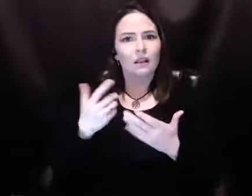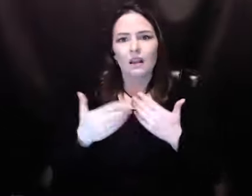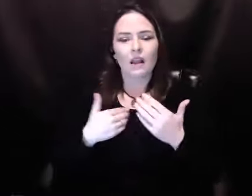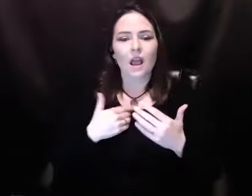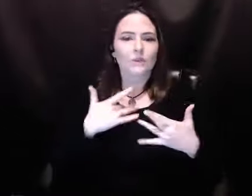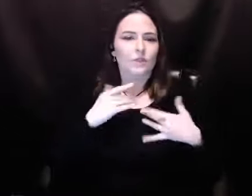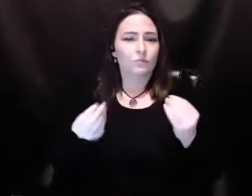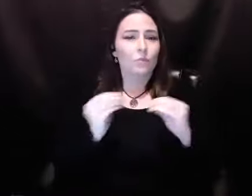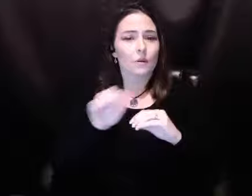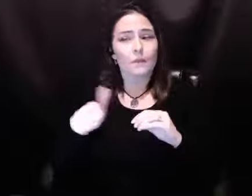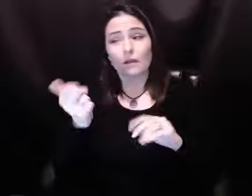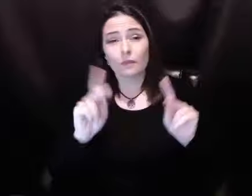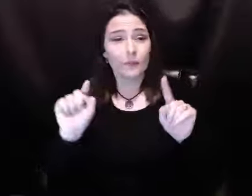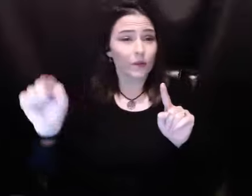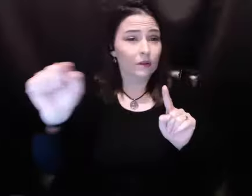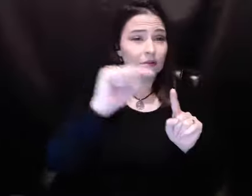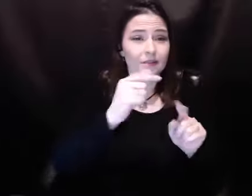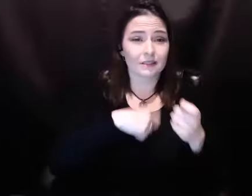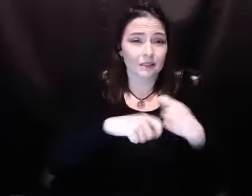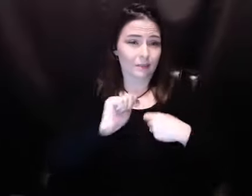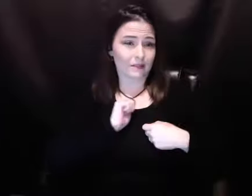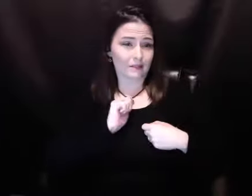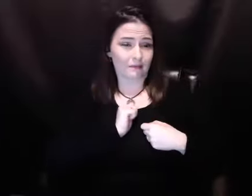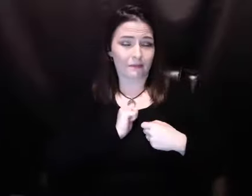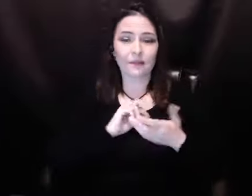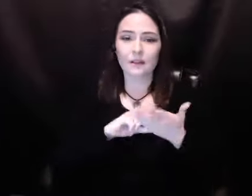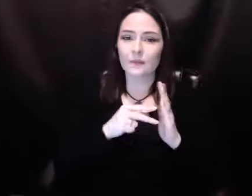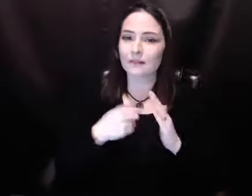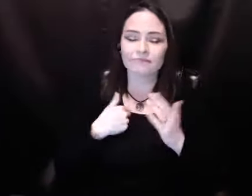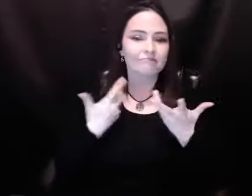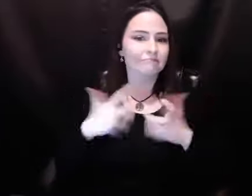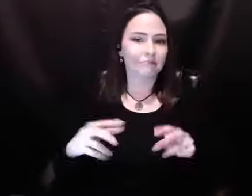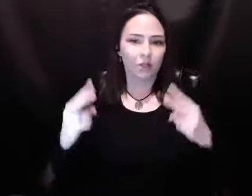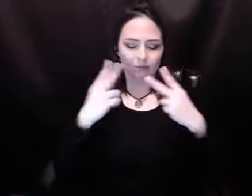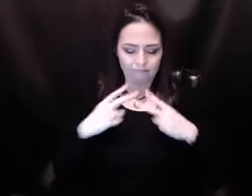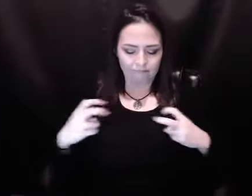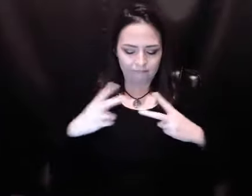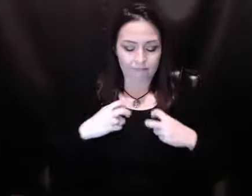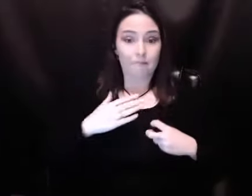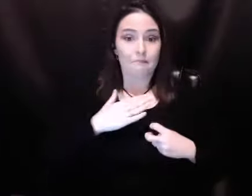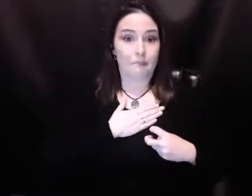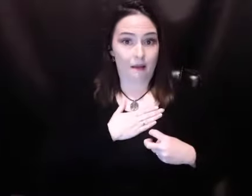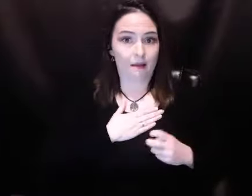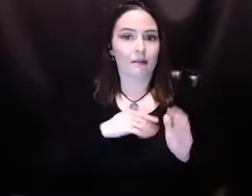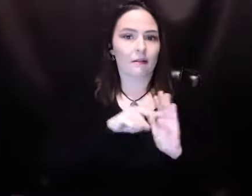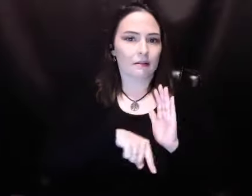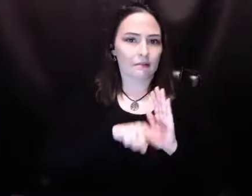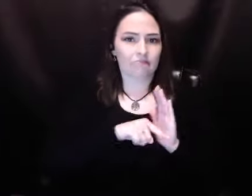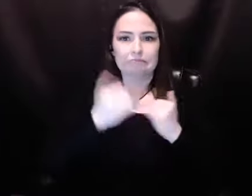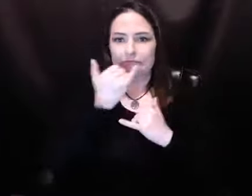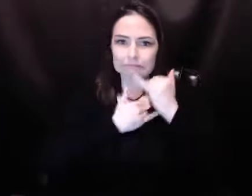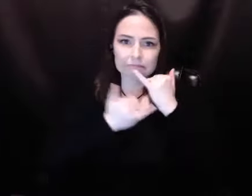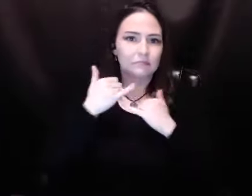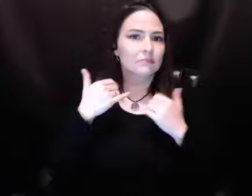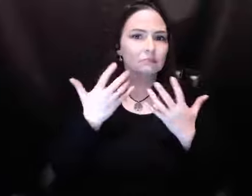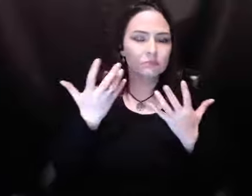with exercise that I now face the consequences of. I became addicted to excitement. and the positives from